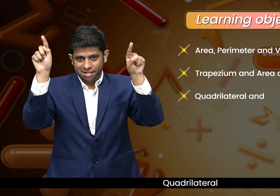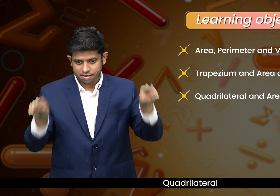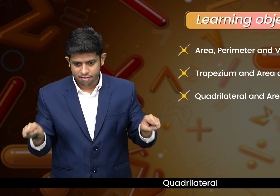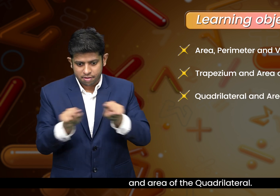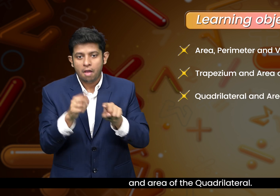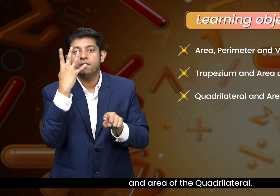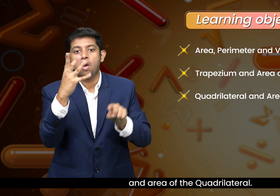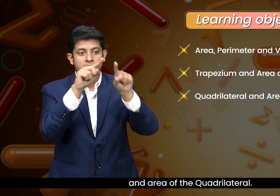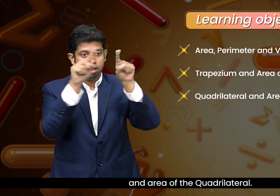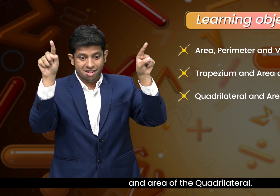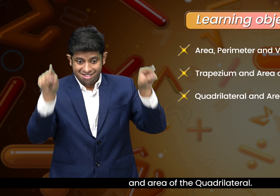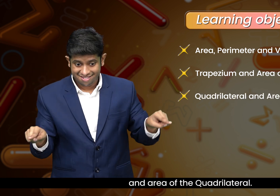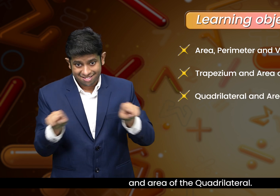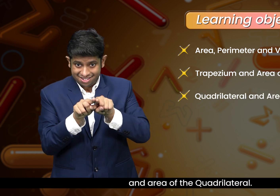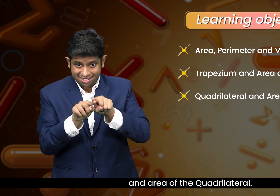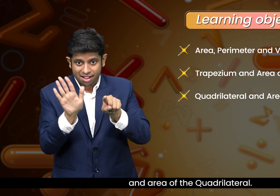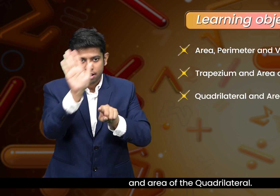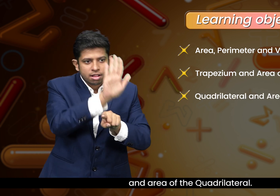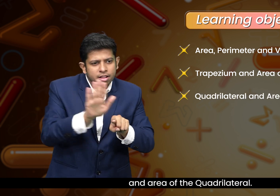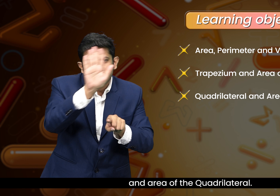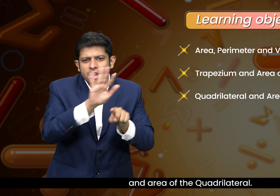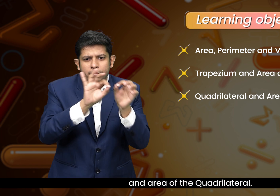Quadrilateral and the area of the quadrilateral.